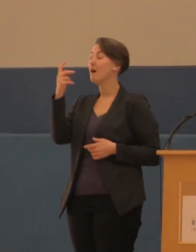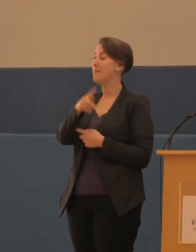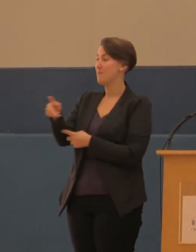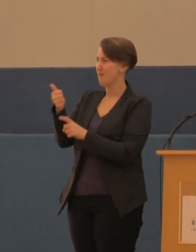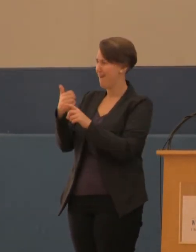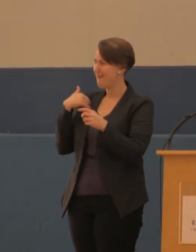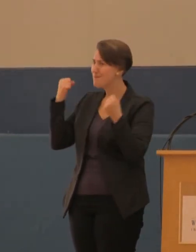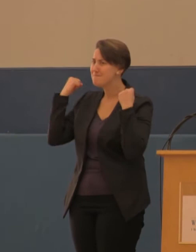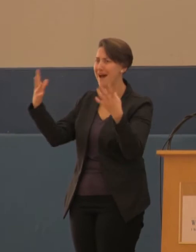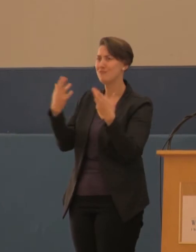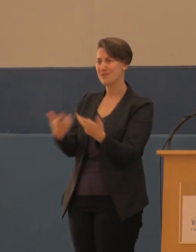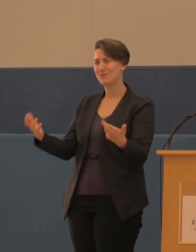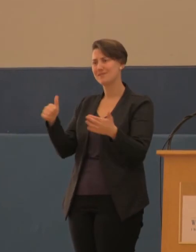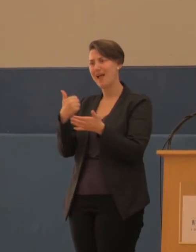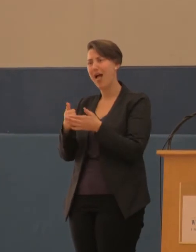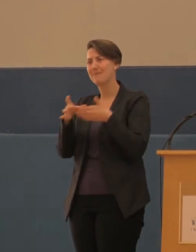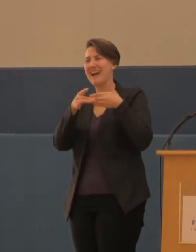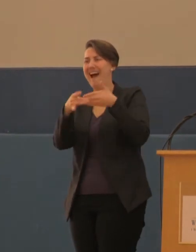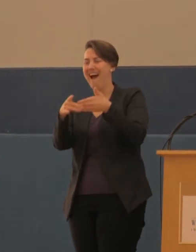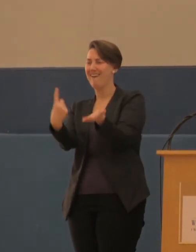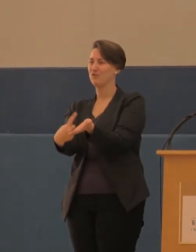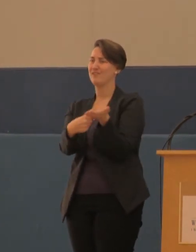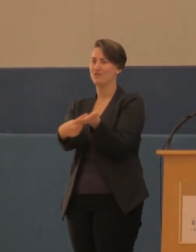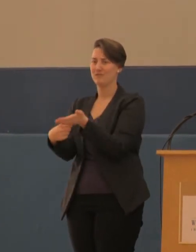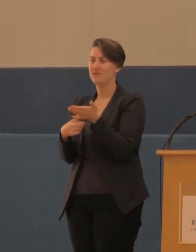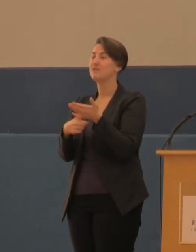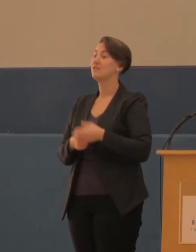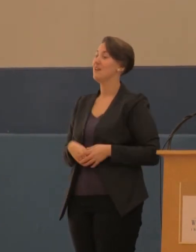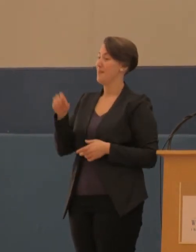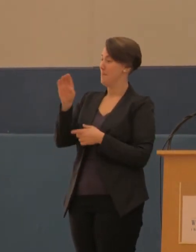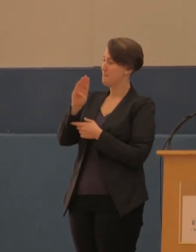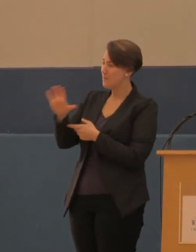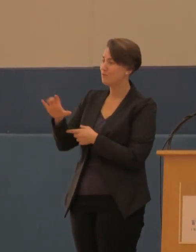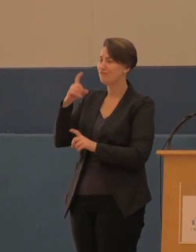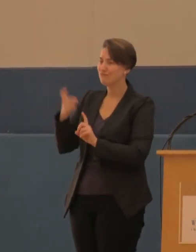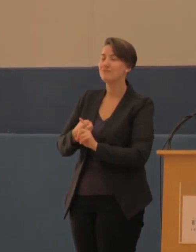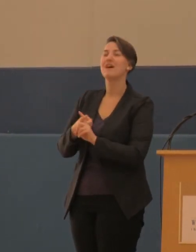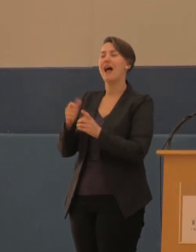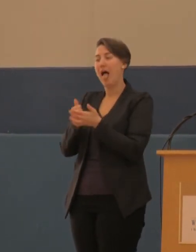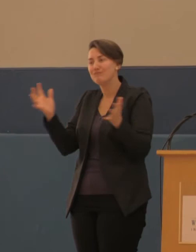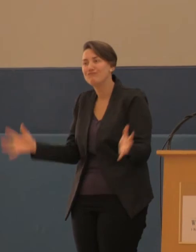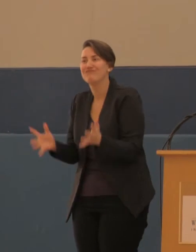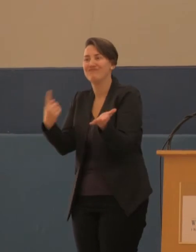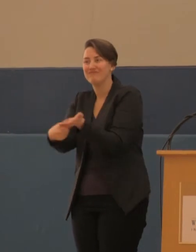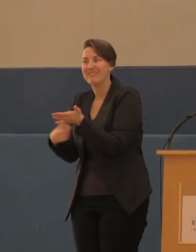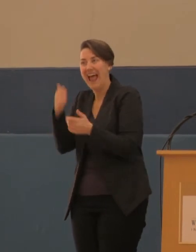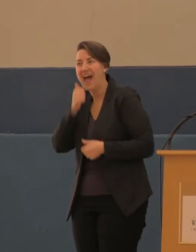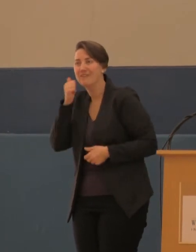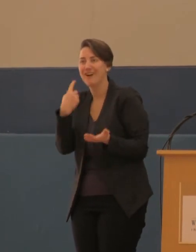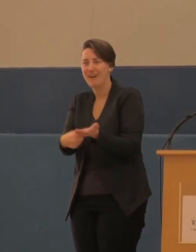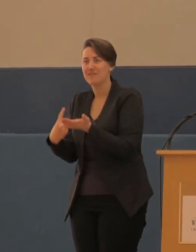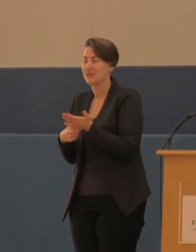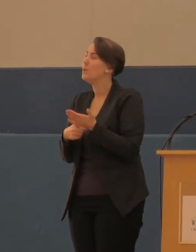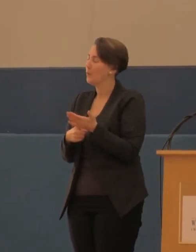and we can help with the conversation. Lift up the importance of contraception. Push it into daily conversation. It